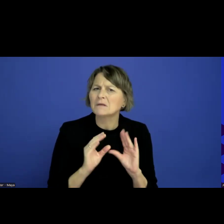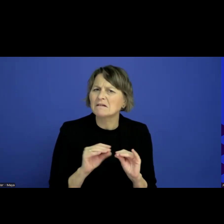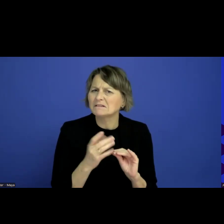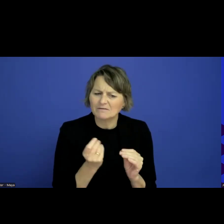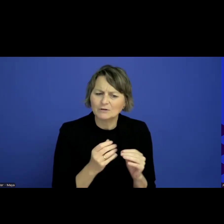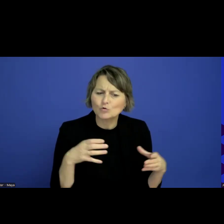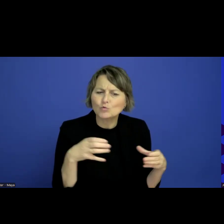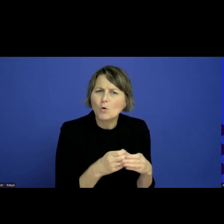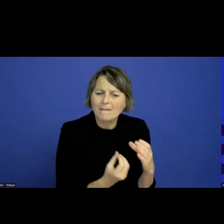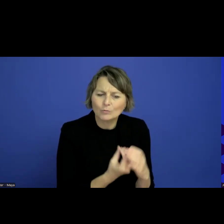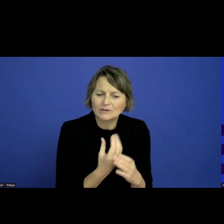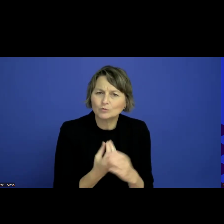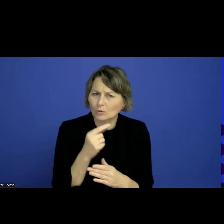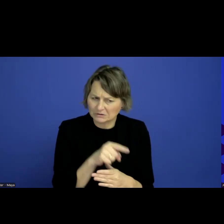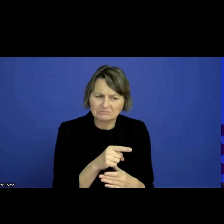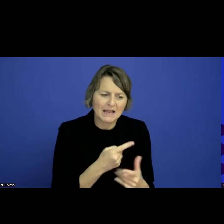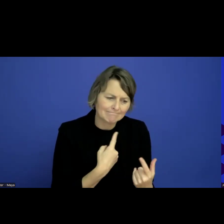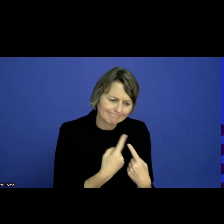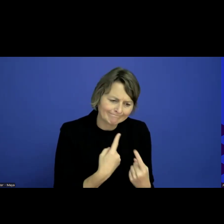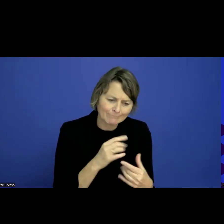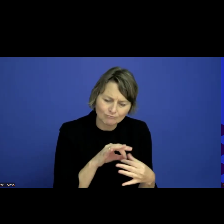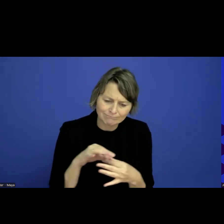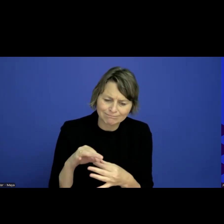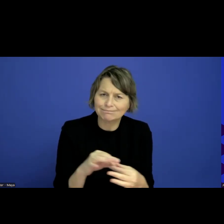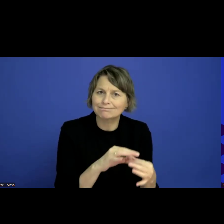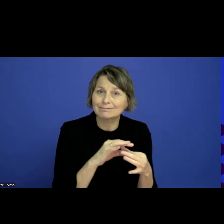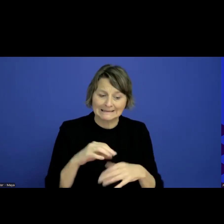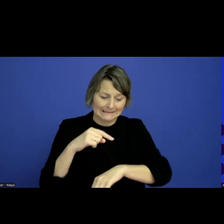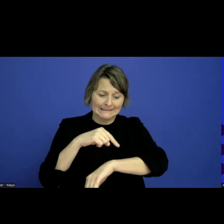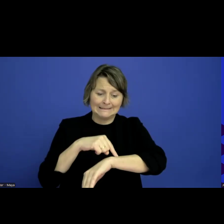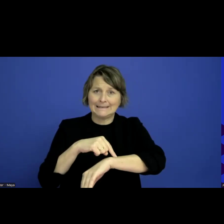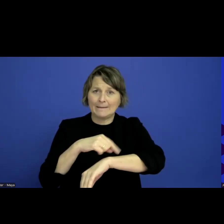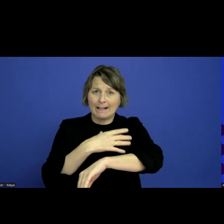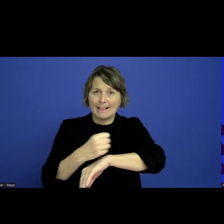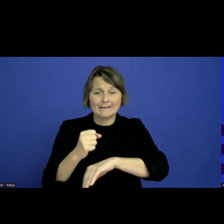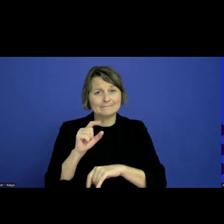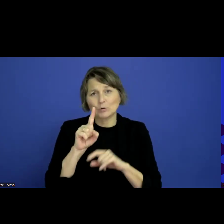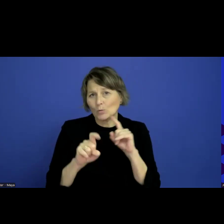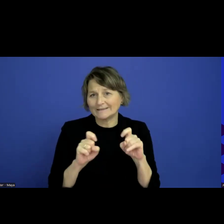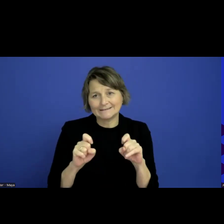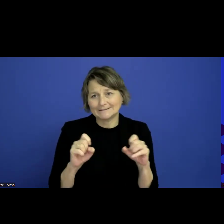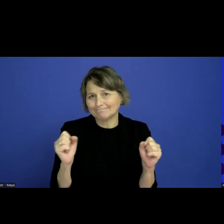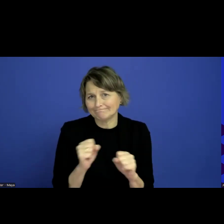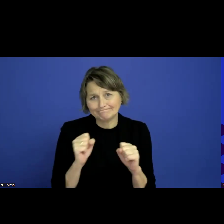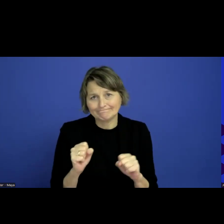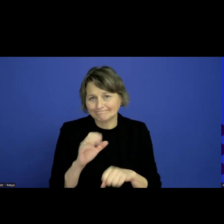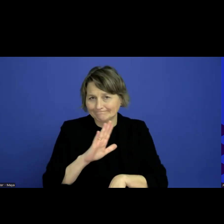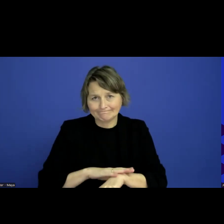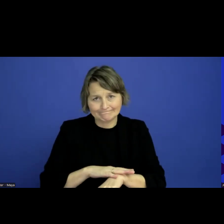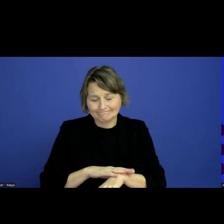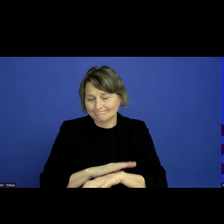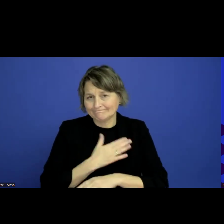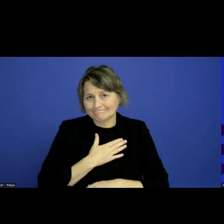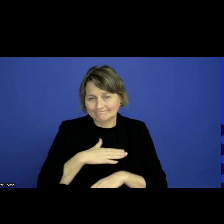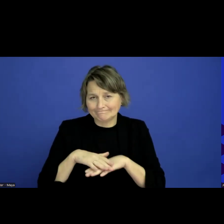spoke about. So we ran out of time for additional questions from the audience. I apologize for that. Some of that, I